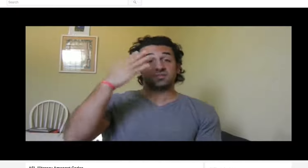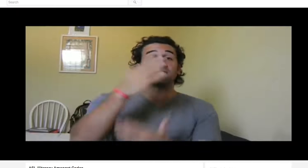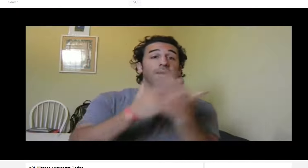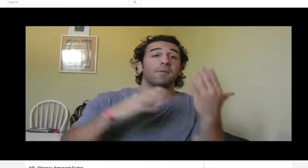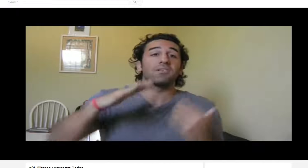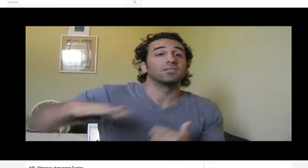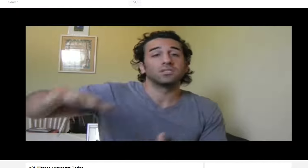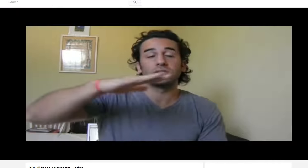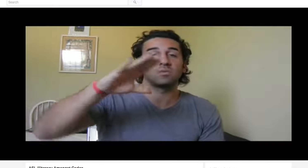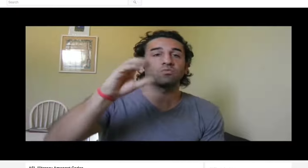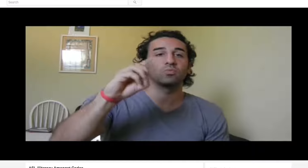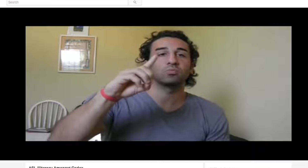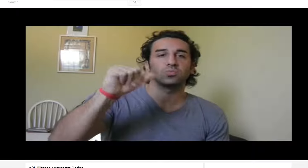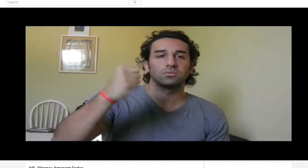I'd like to throw something out there for you all to think about.